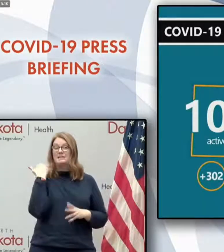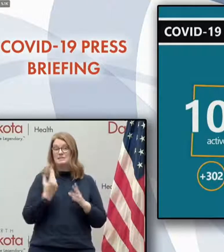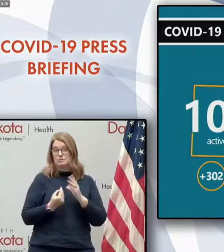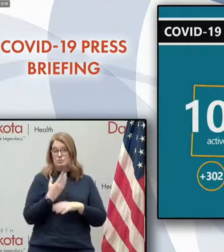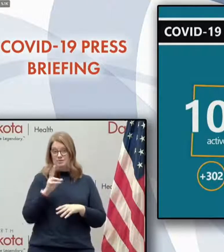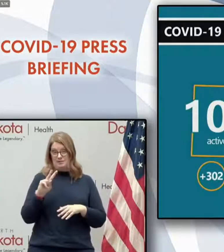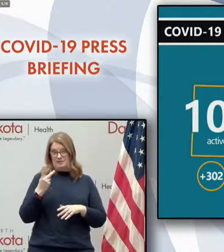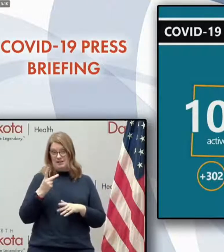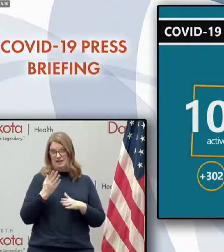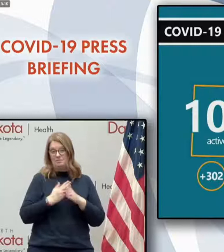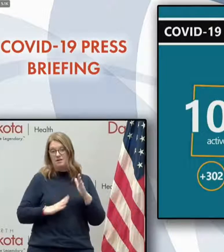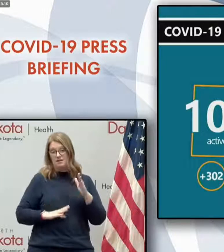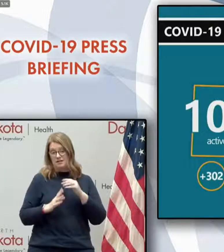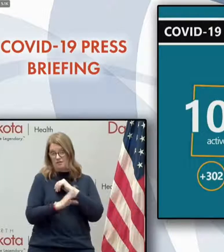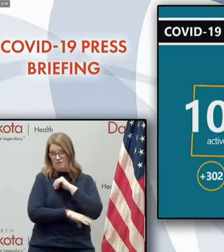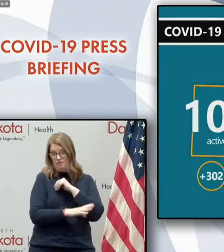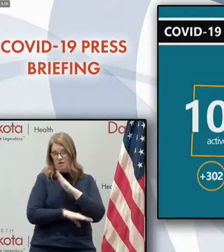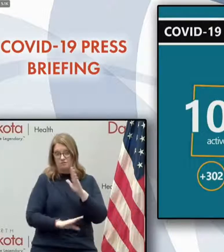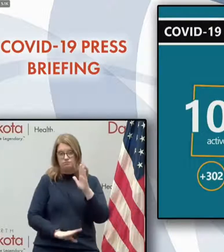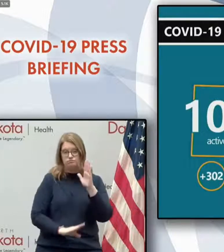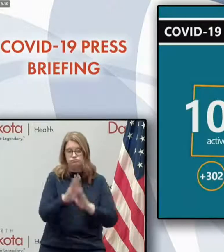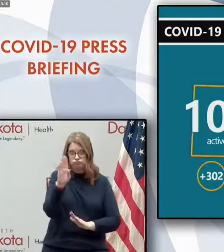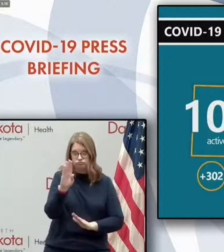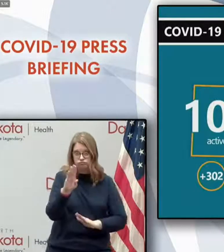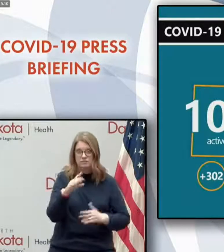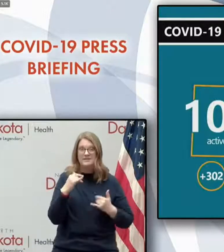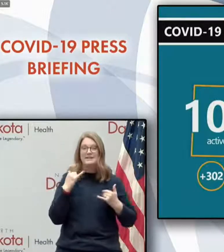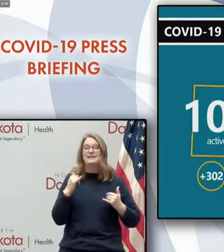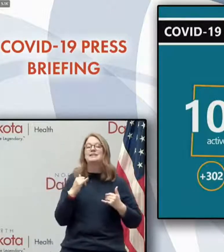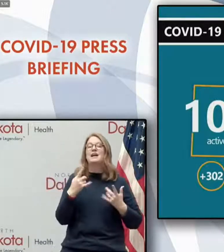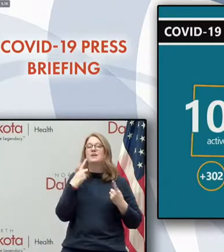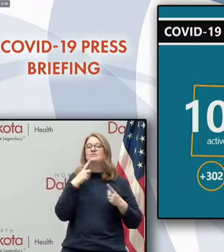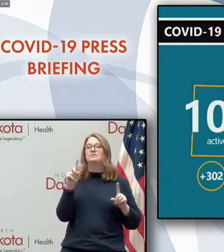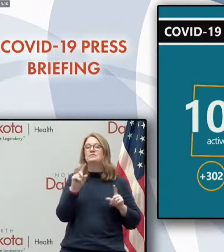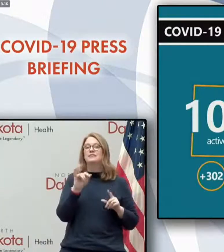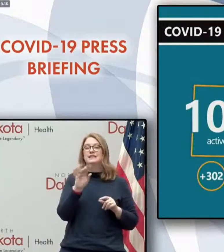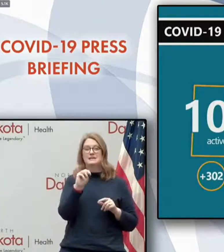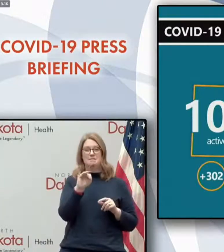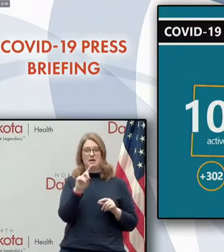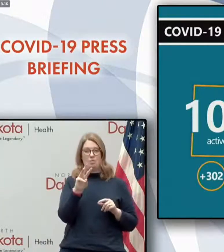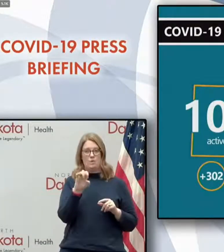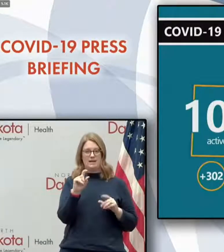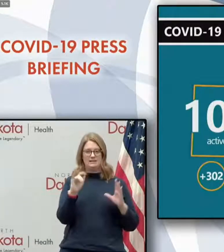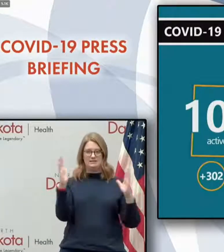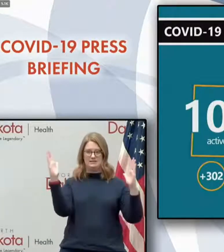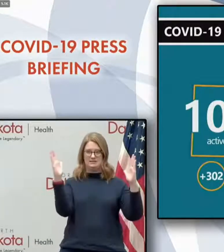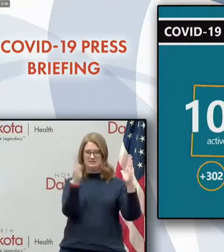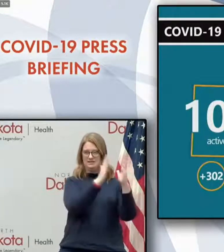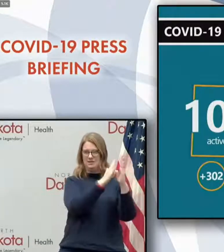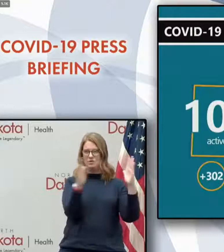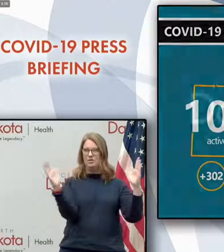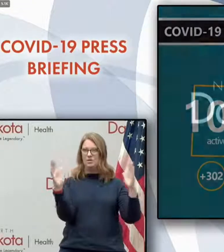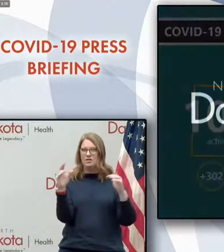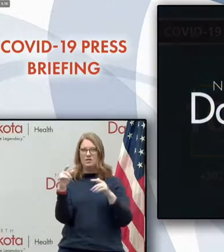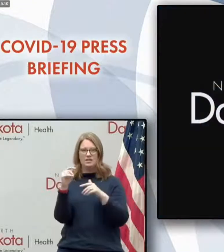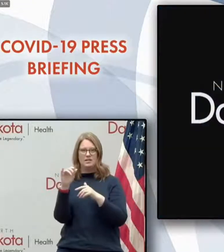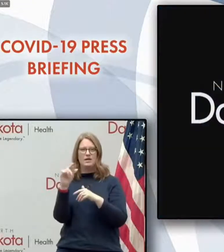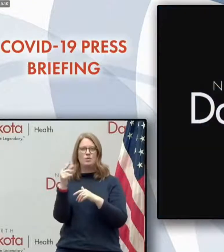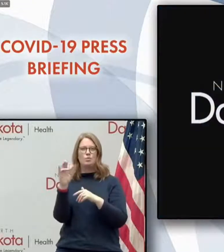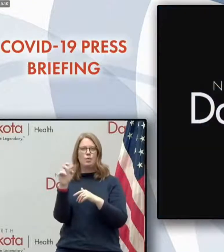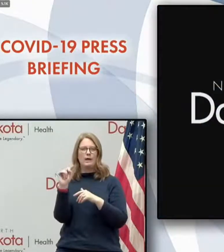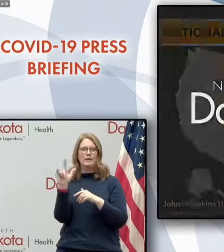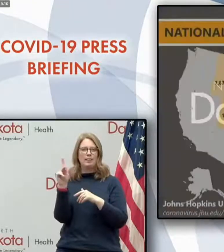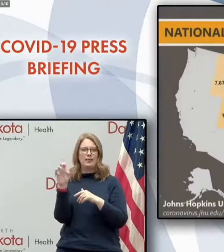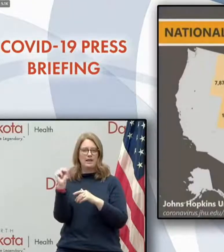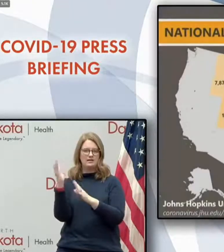fall. That second wave is hitting the upper Midwest, the sort of Great Lakes to Rockies, sort of hardest